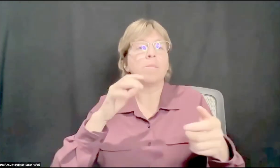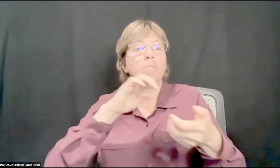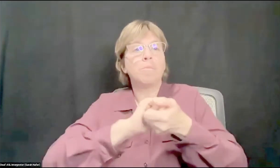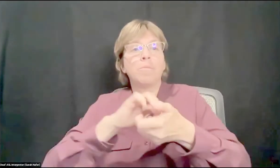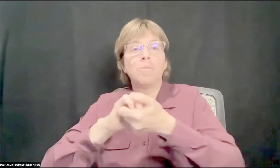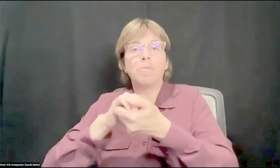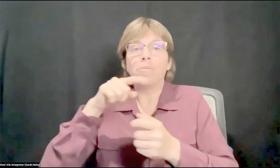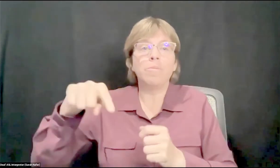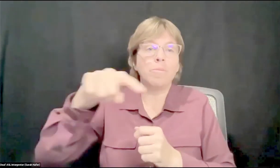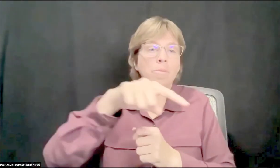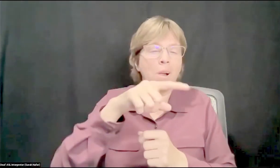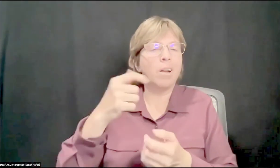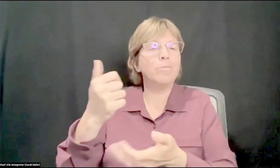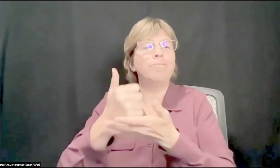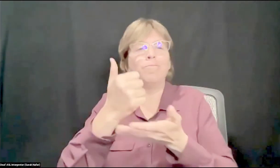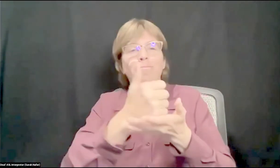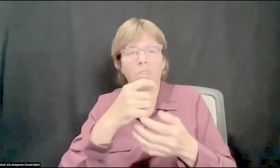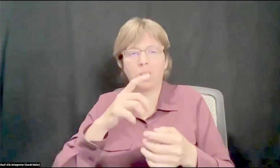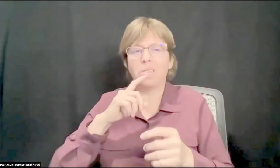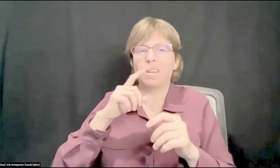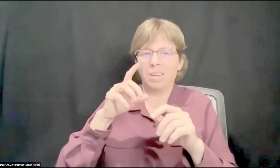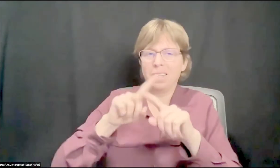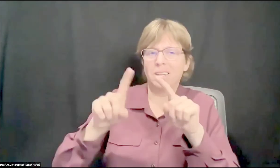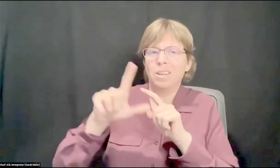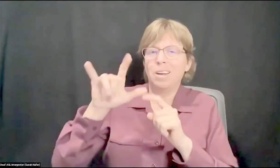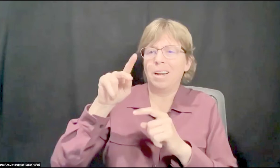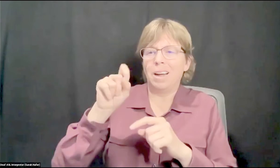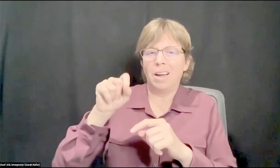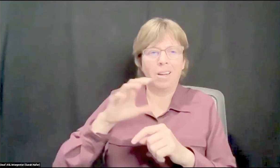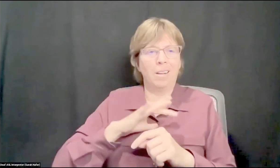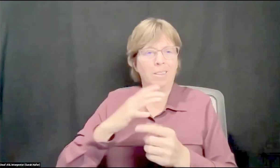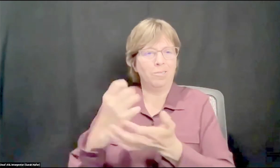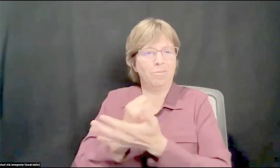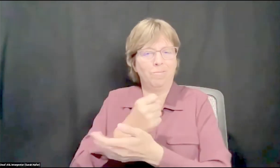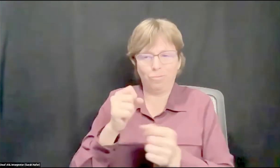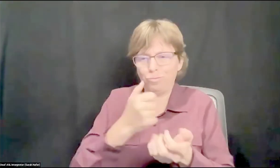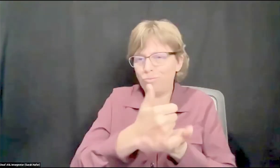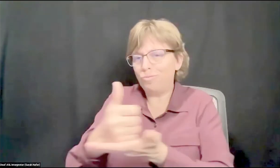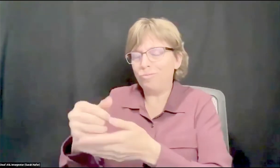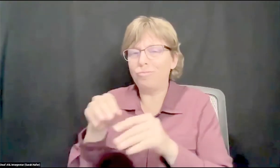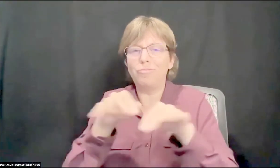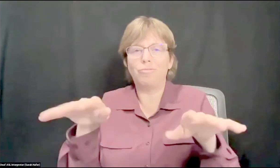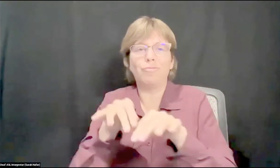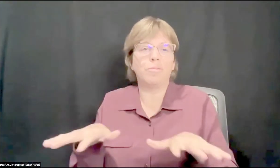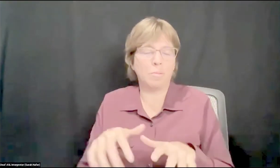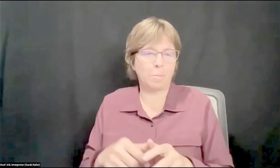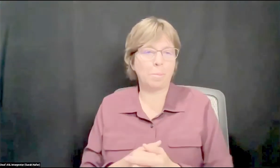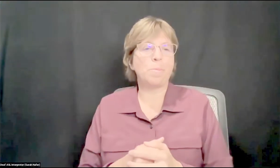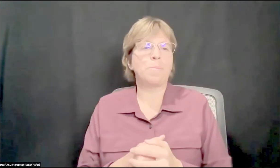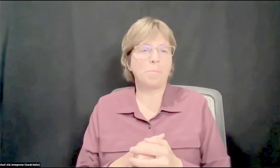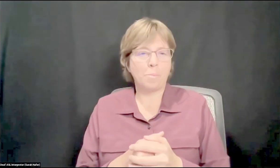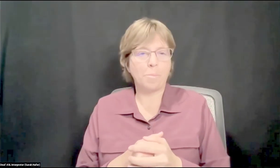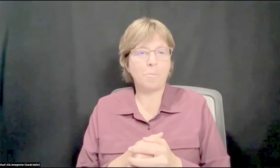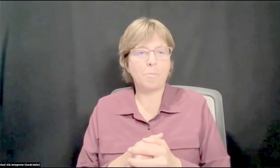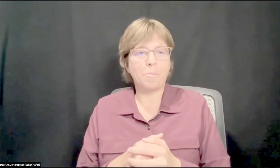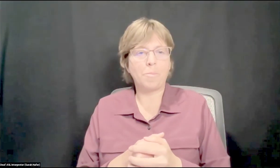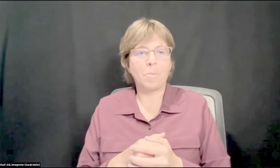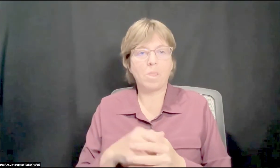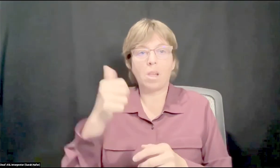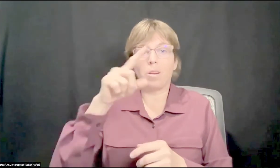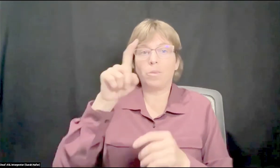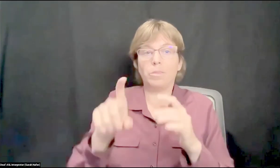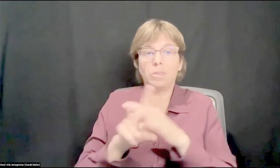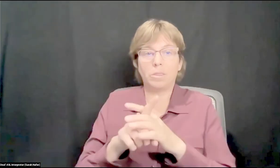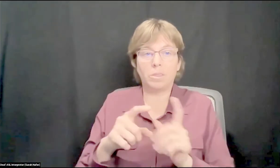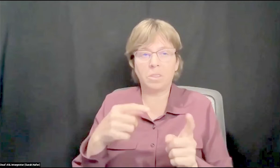Thanks, Sarah. So another question that we've gotten was, there's two parts to this one. So